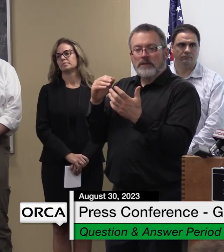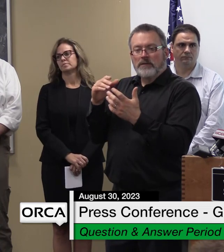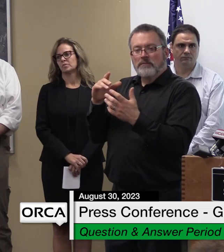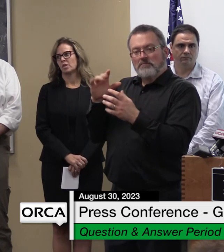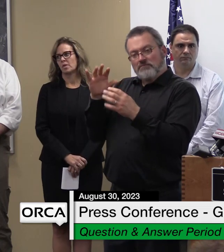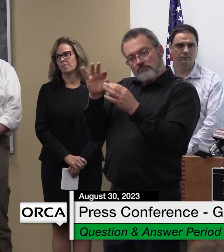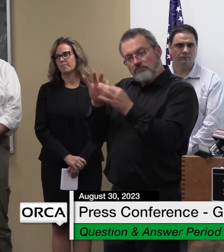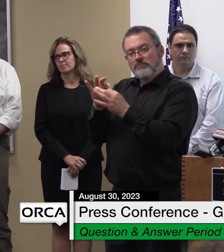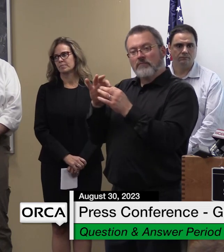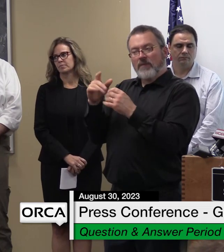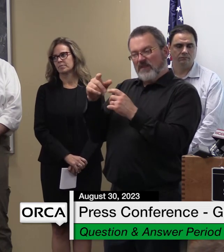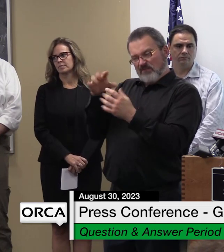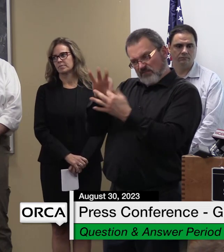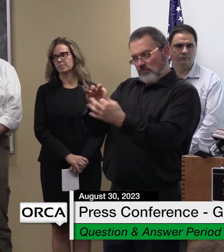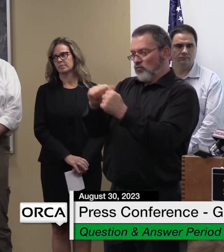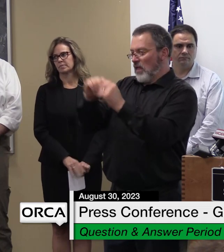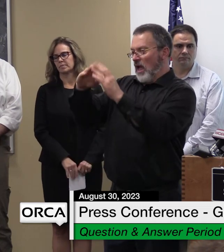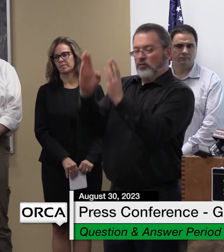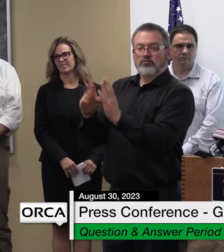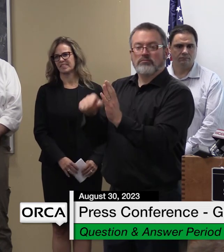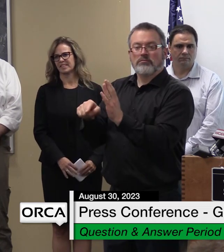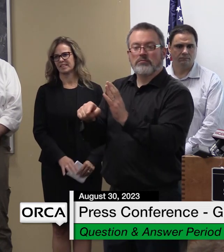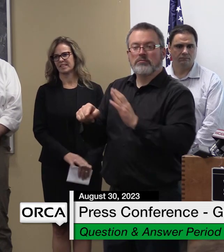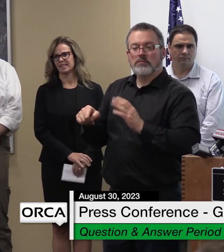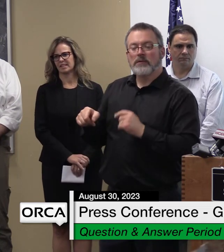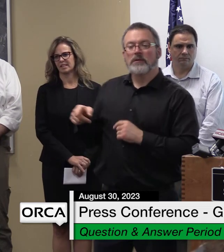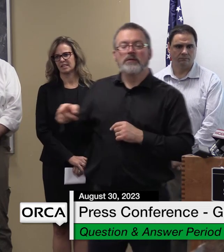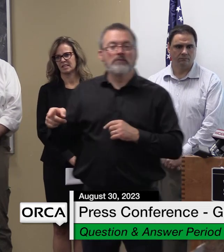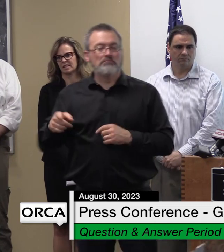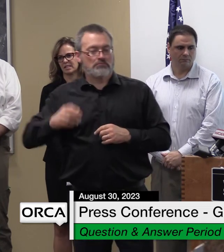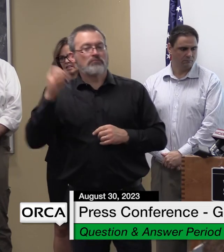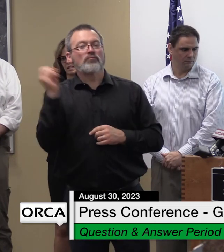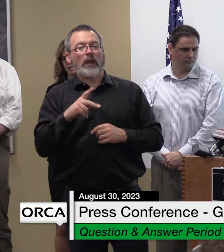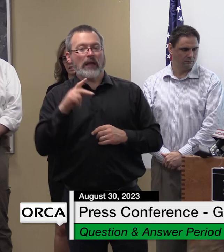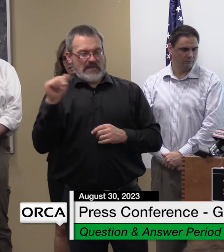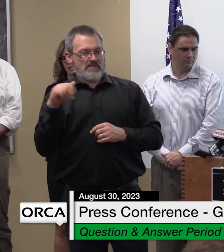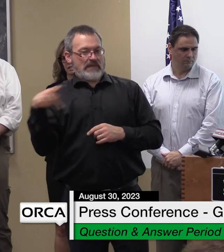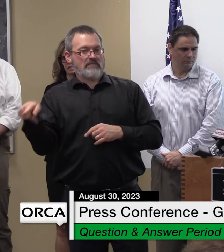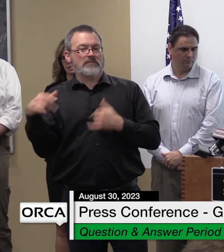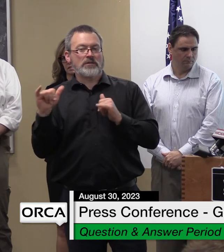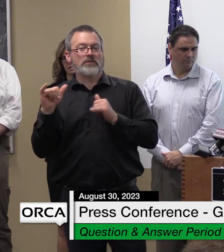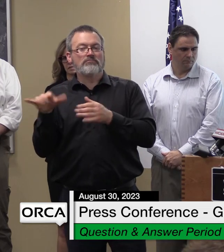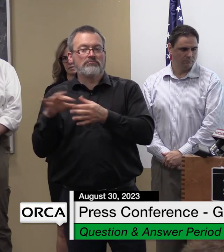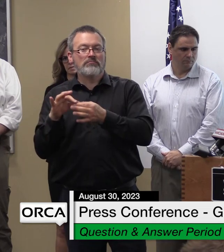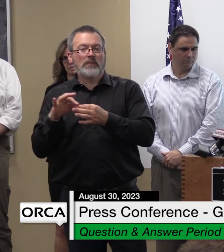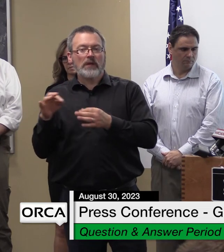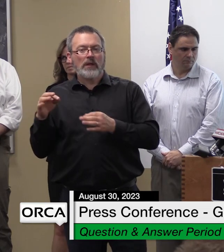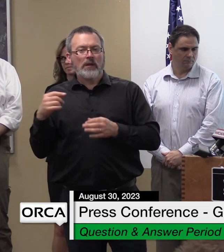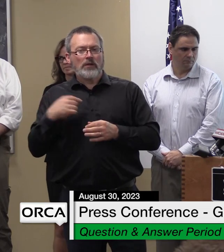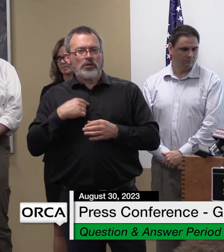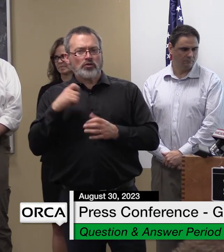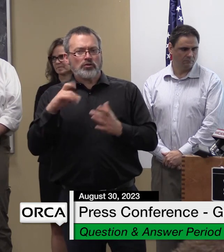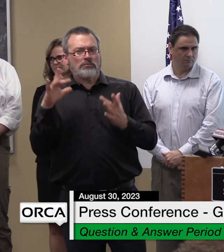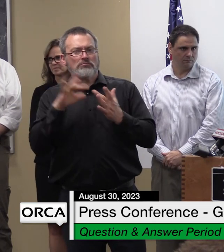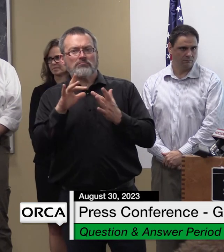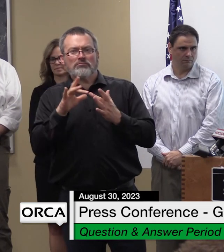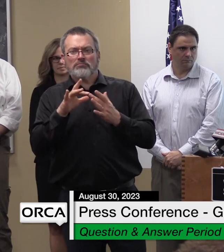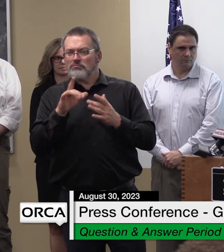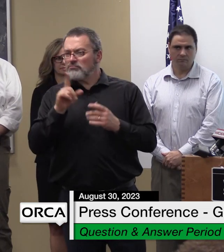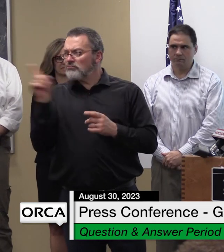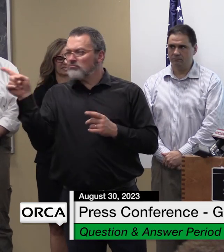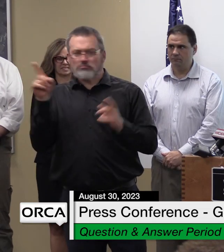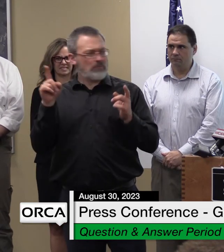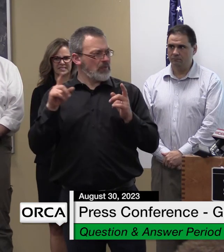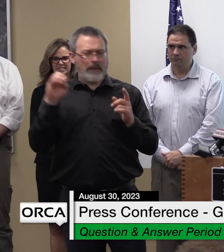assistance. Okay. All right. So should I just email Jason or? Yes,